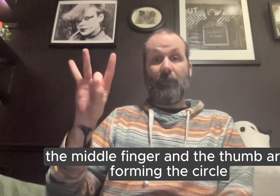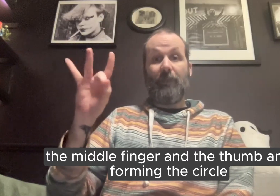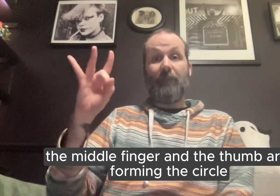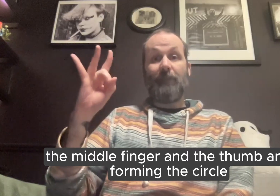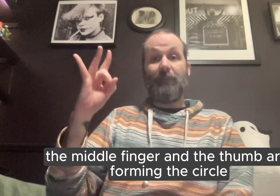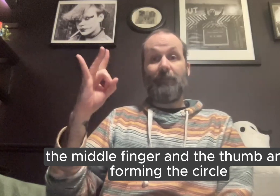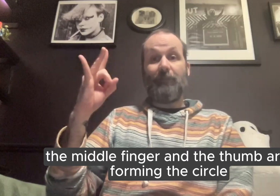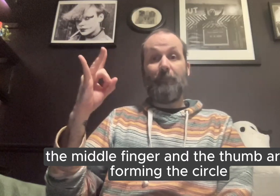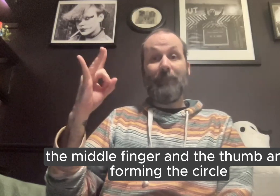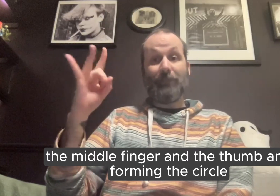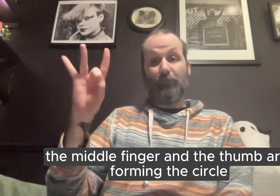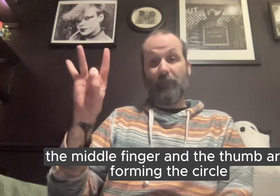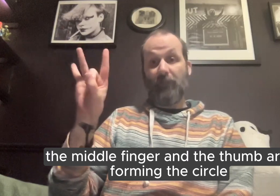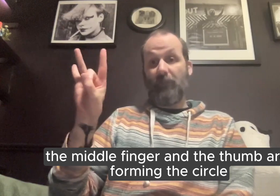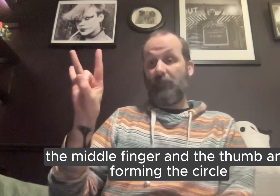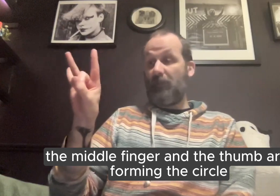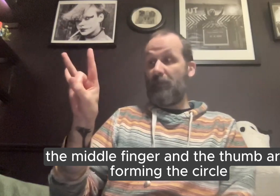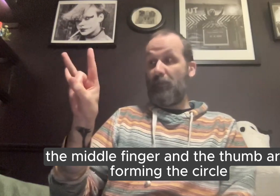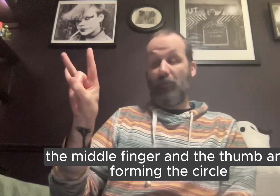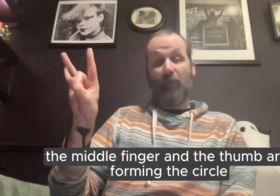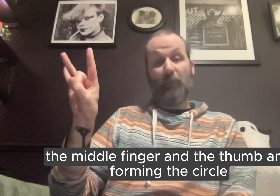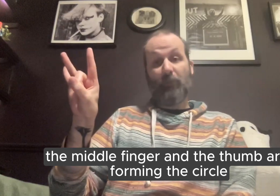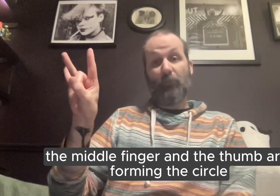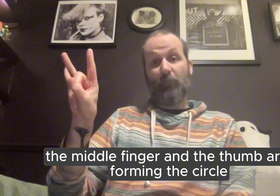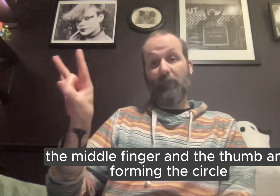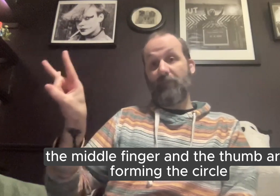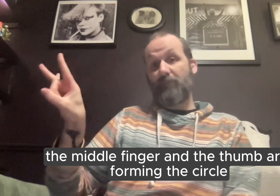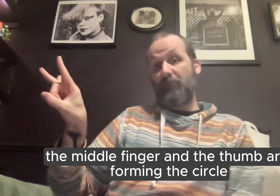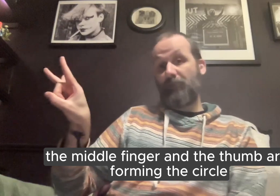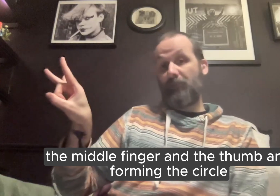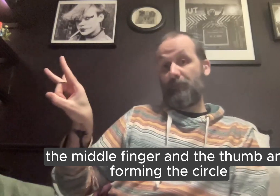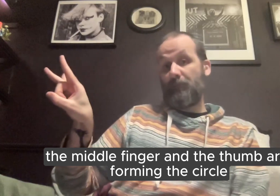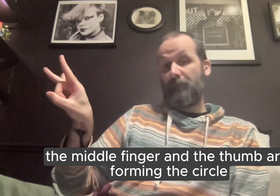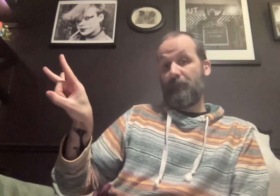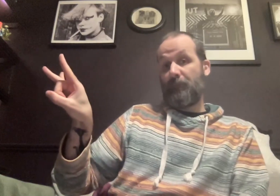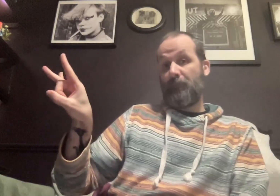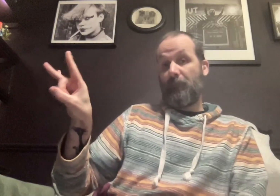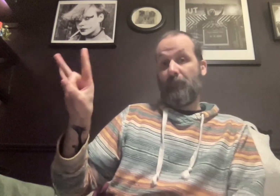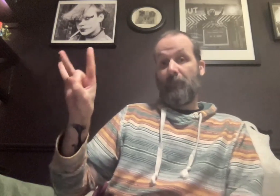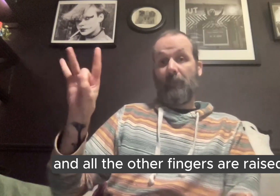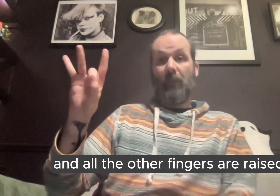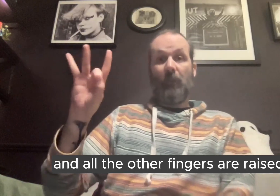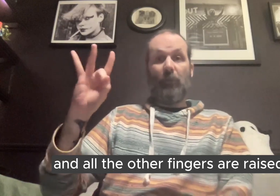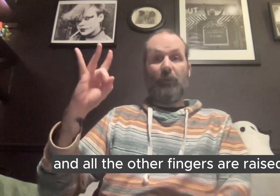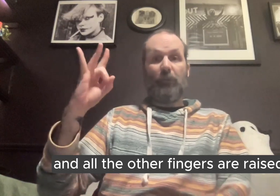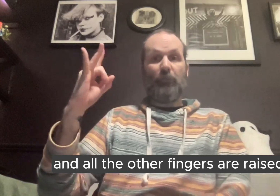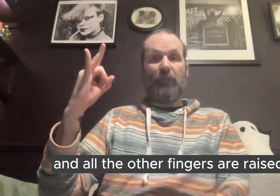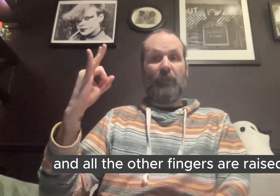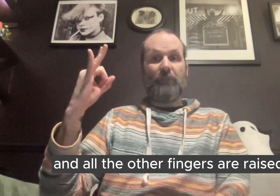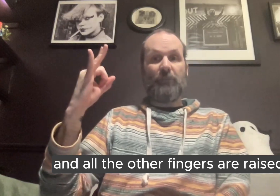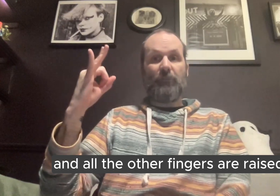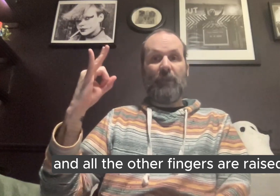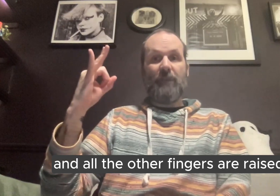the middle finger and the thumb are forming the circle, and all the other fingers are